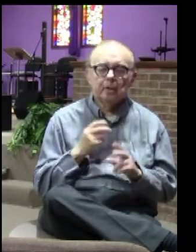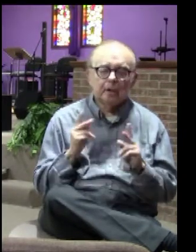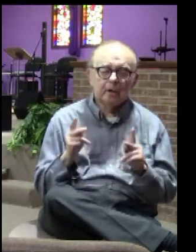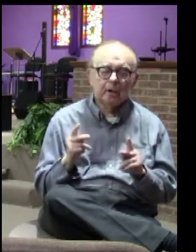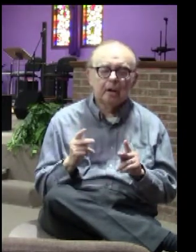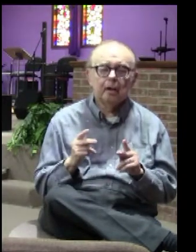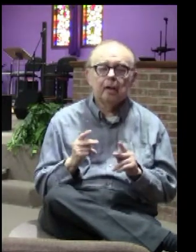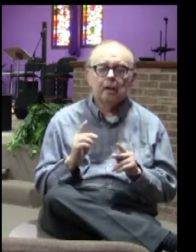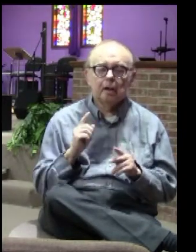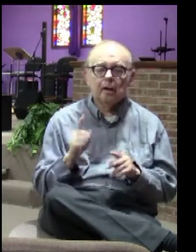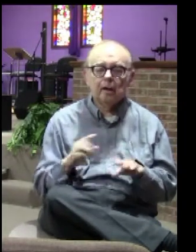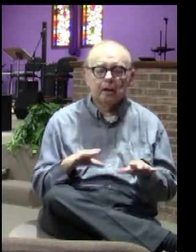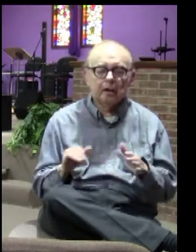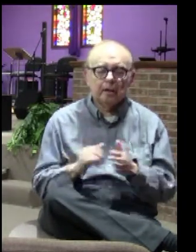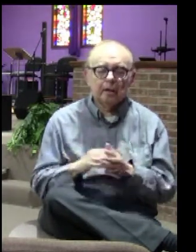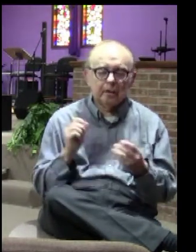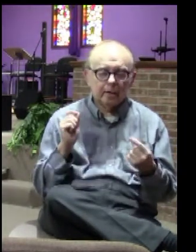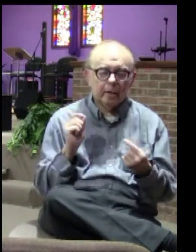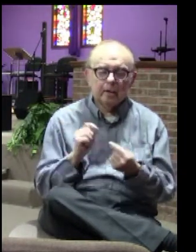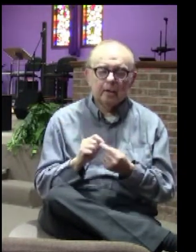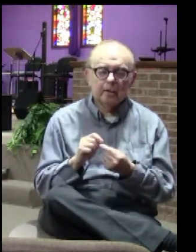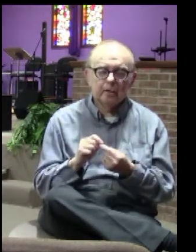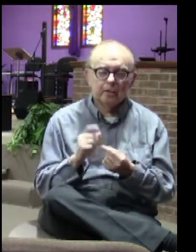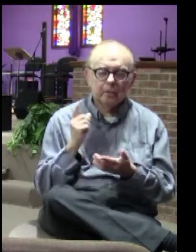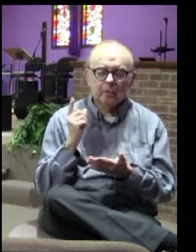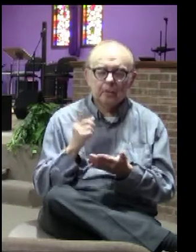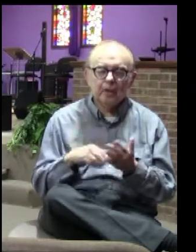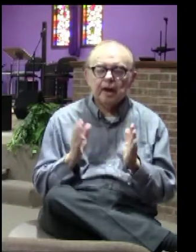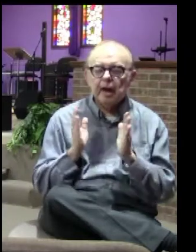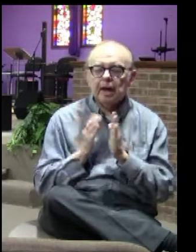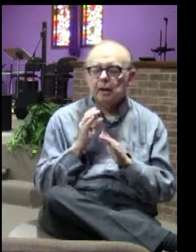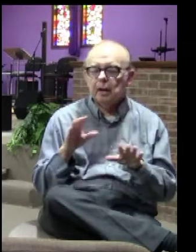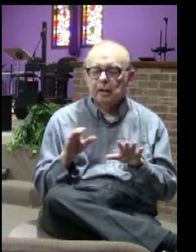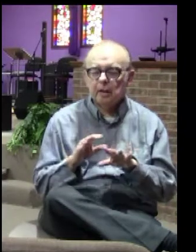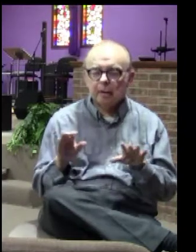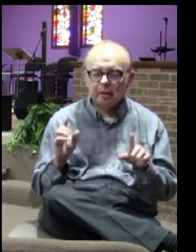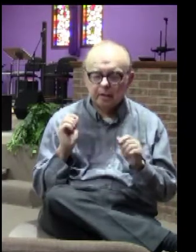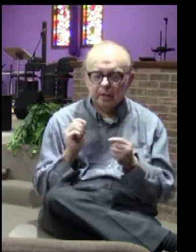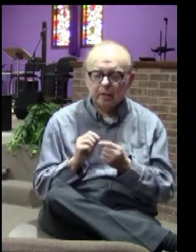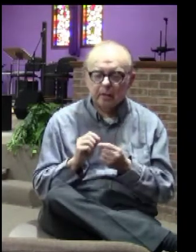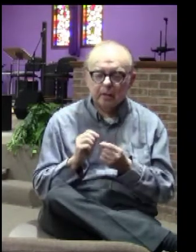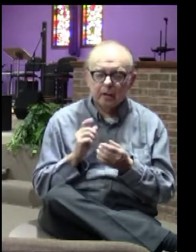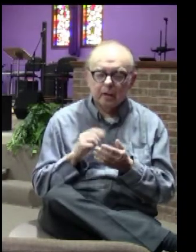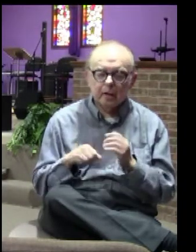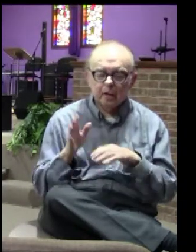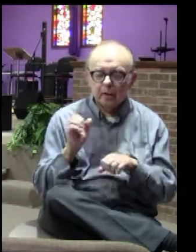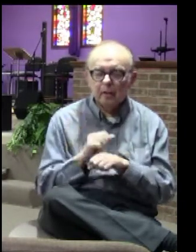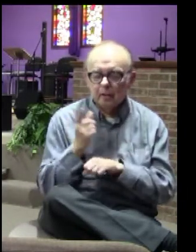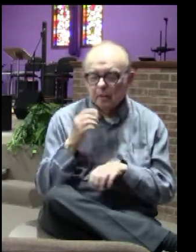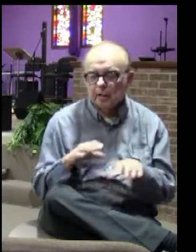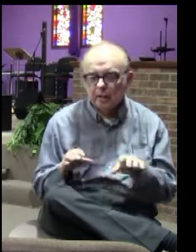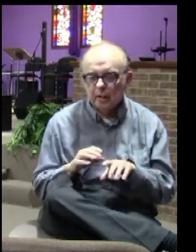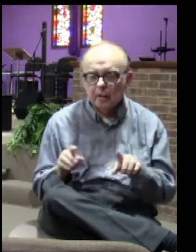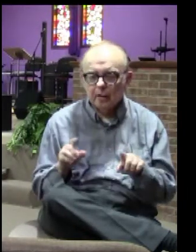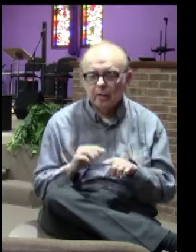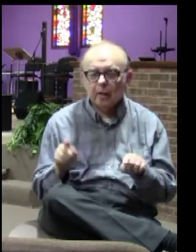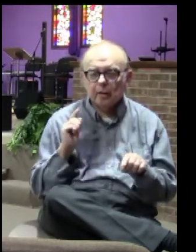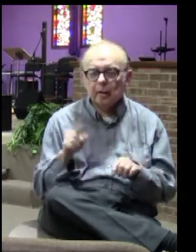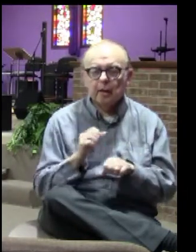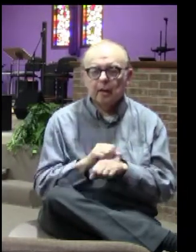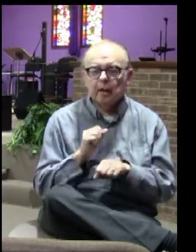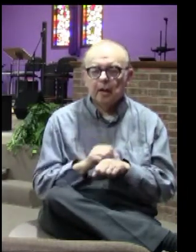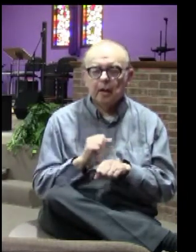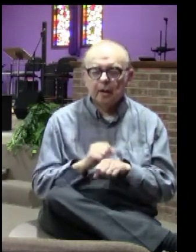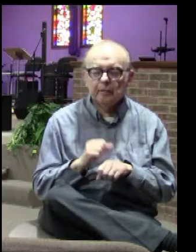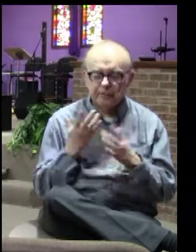right, now you've done exactly what I've asked you to do. You've done exactly the work that I've asked you to do, and your work